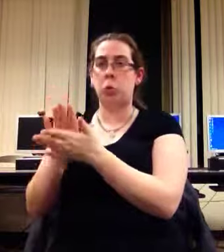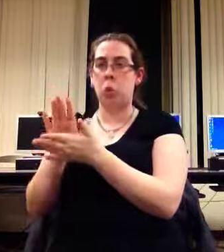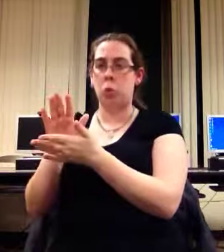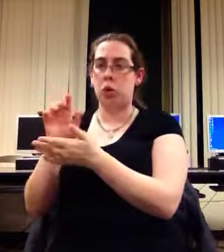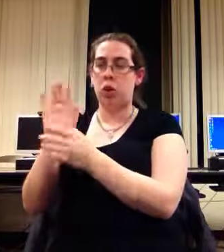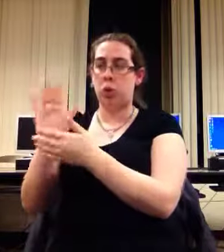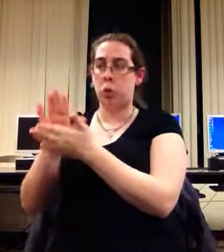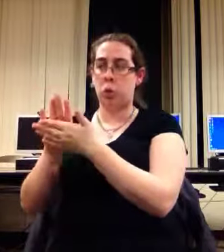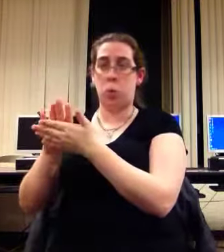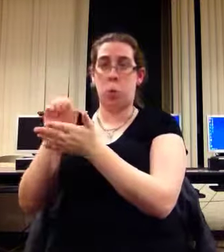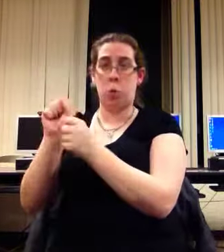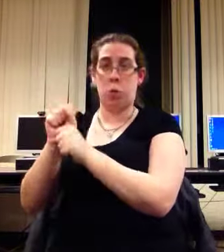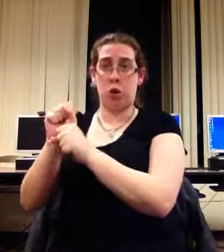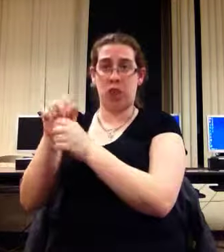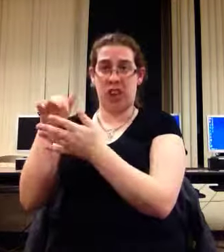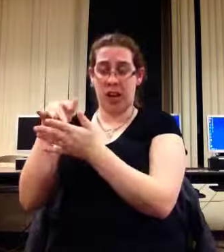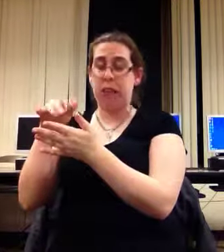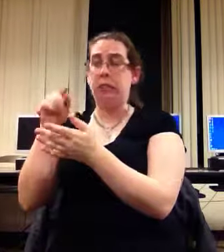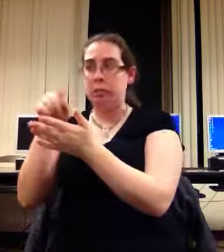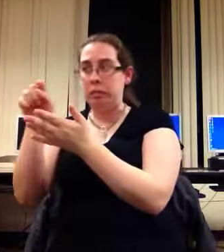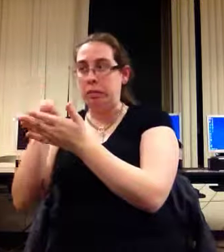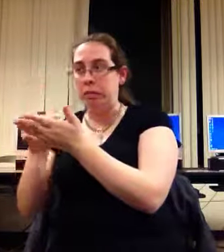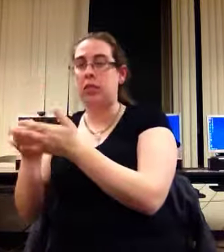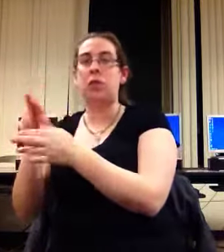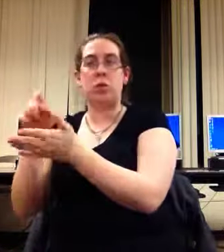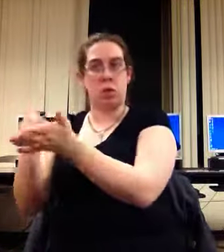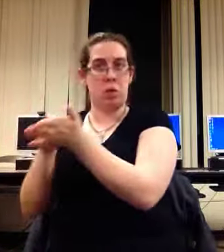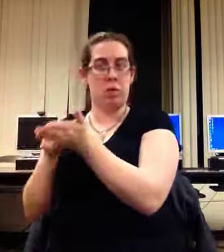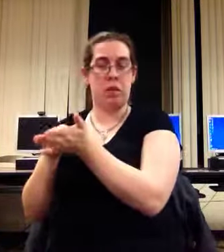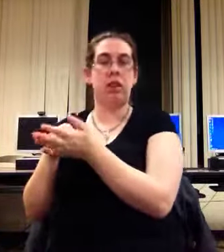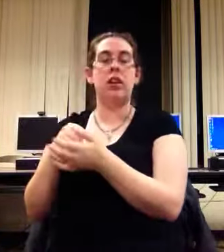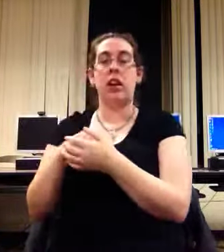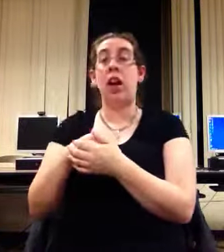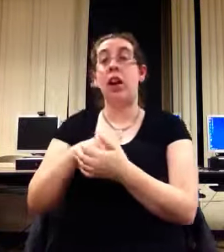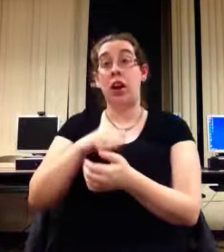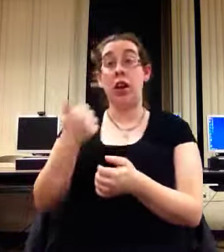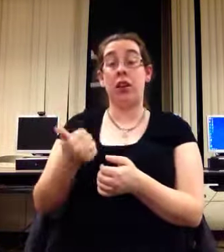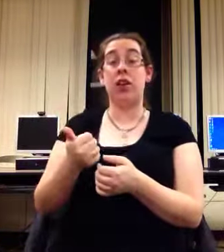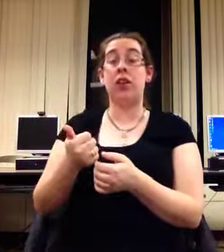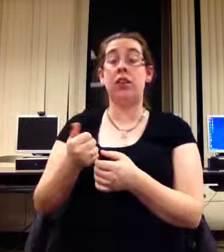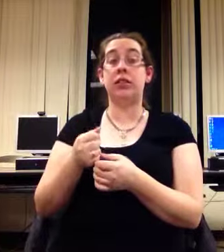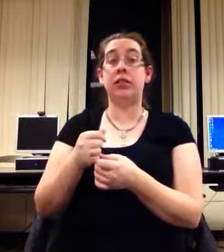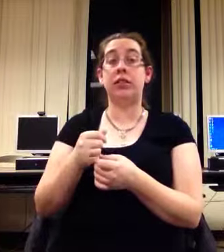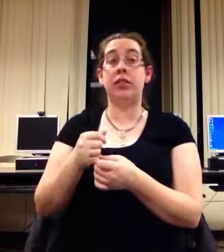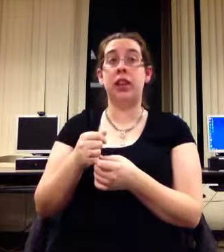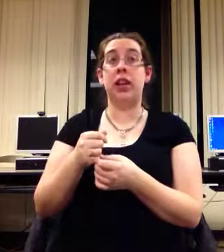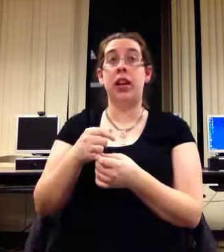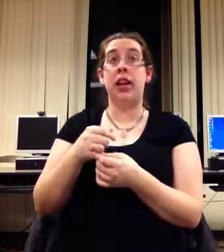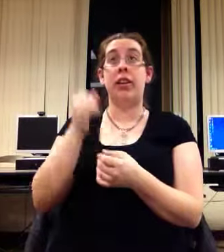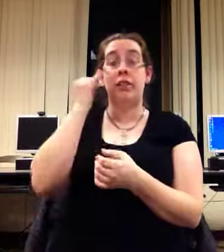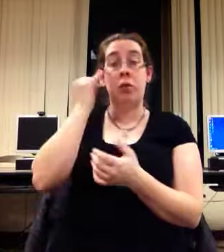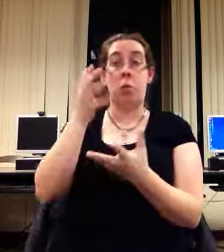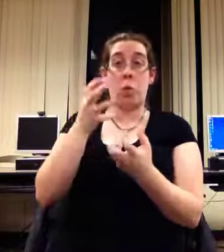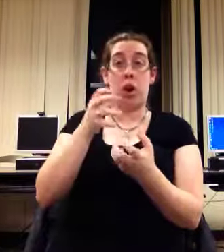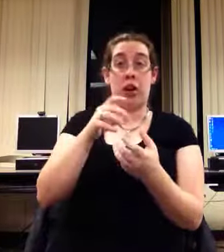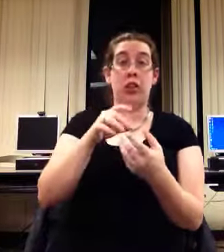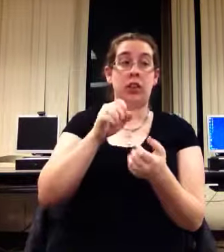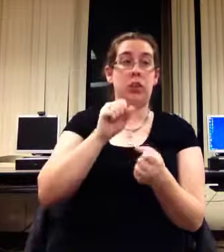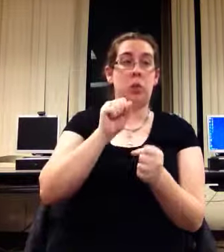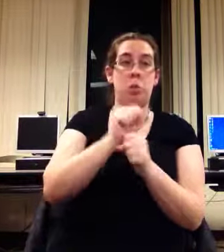be eligible for a federally funded work-study program is that you must also be eligible to work in the USA. That